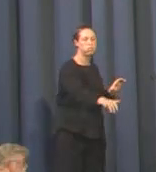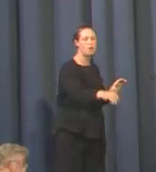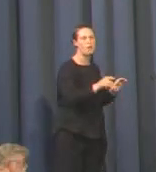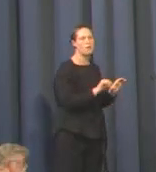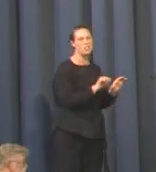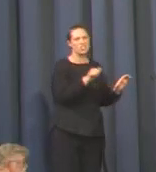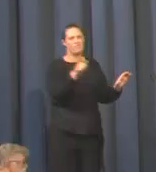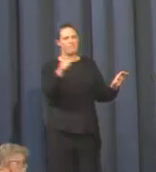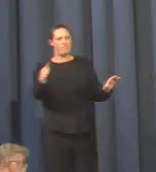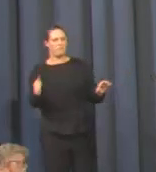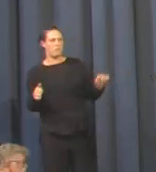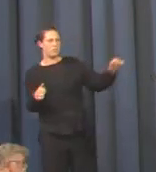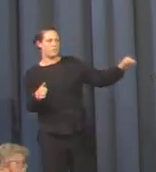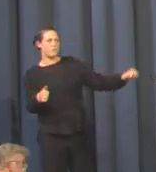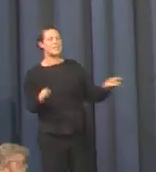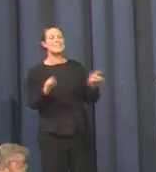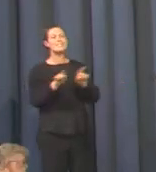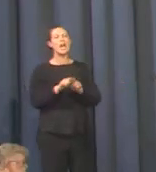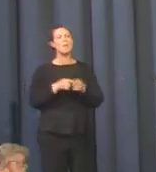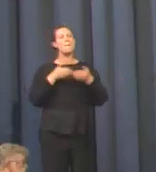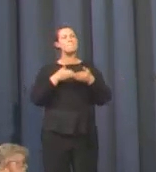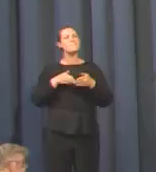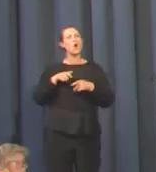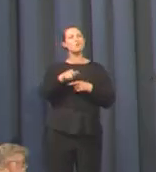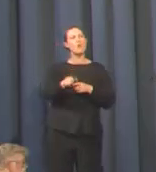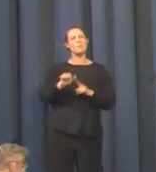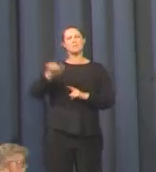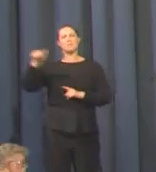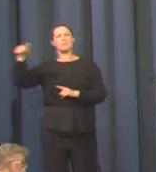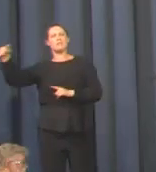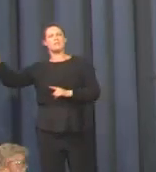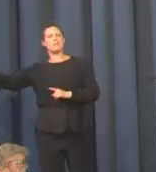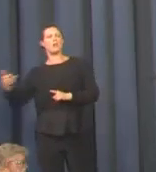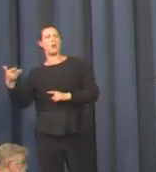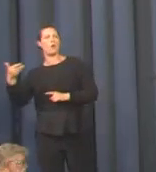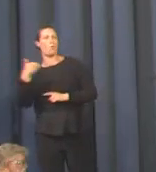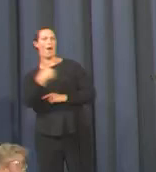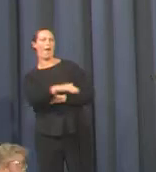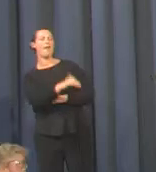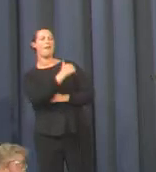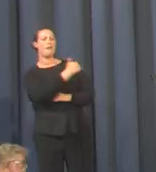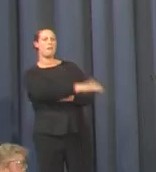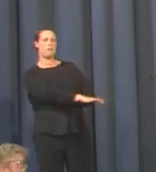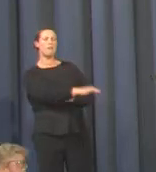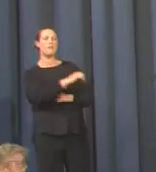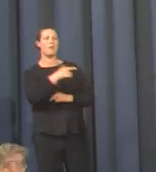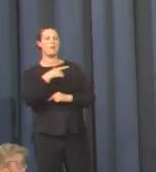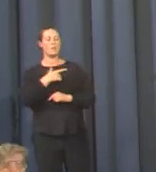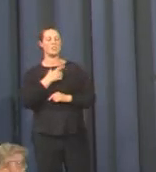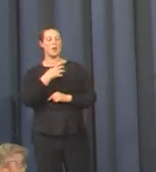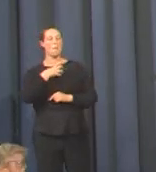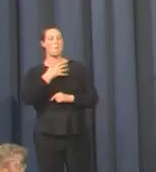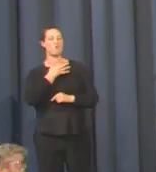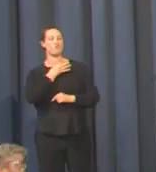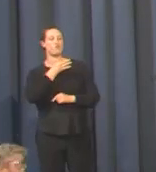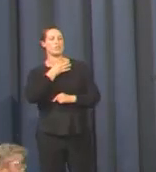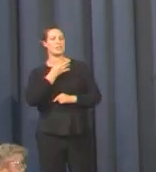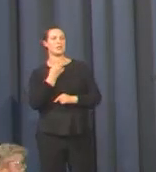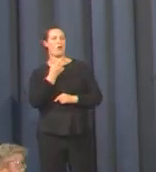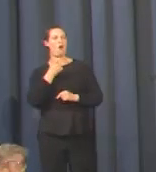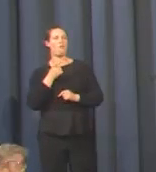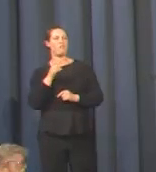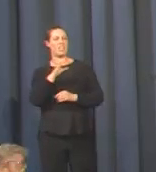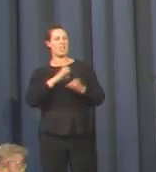ramps, because they might have higher levels of the chemicals around them. And then also just to look out for any warnings from MPI or